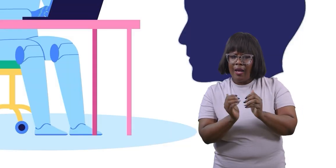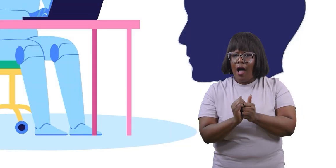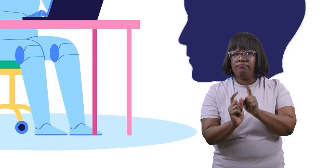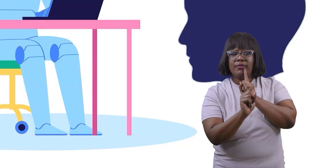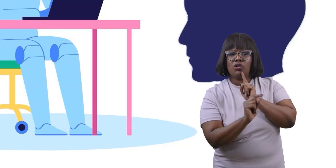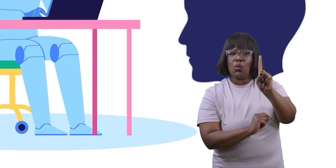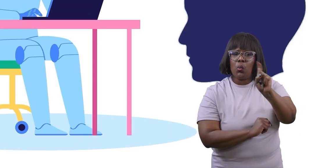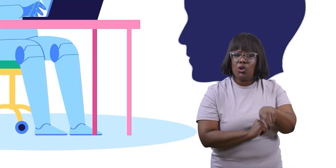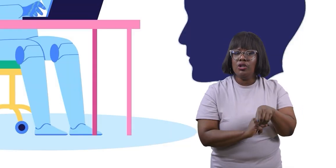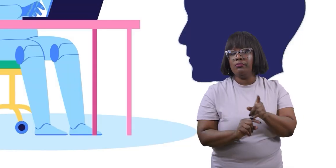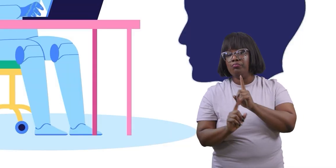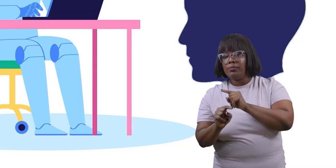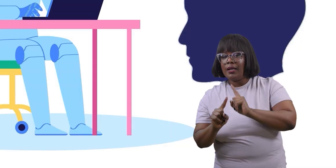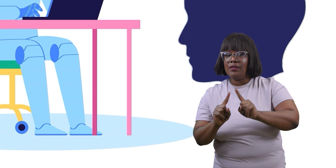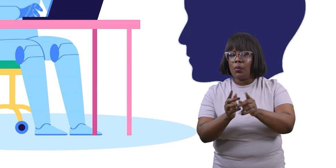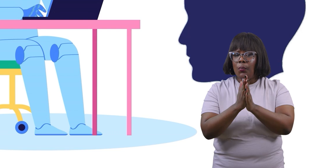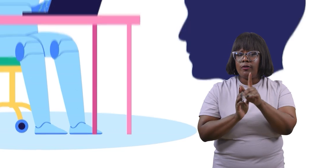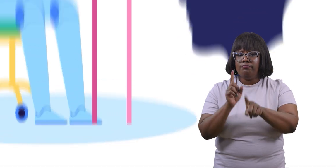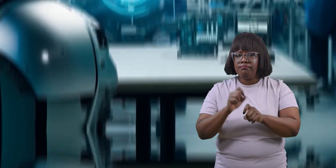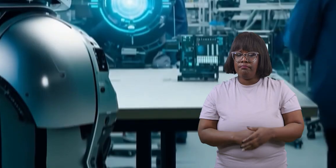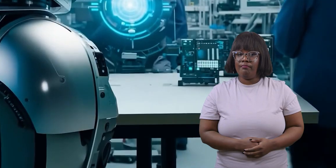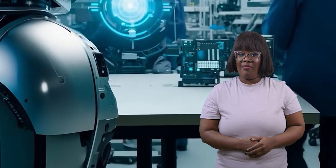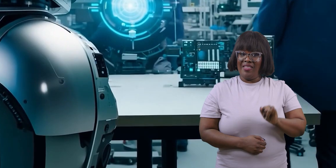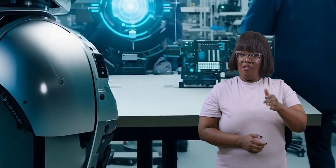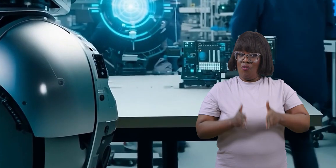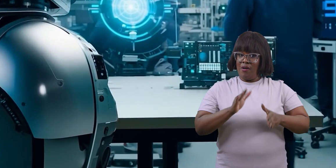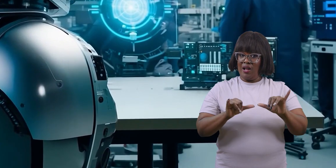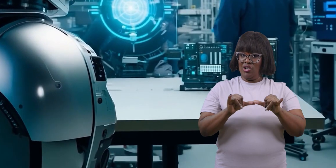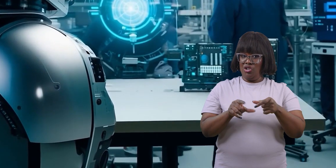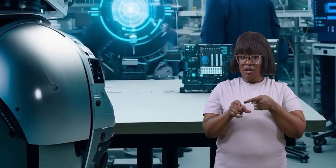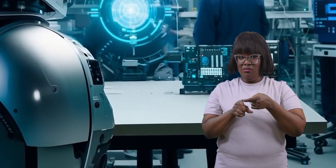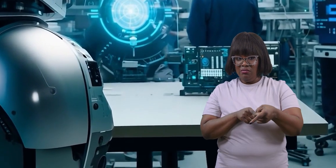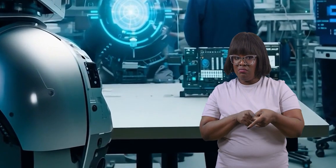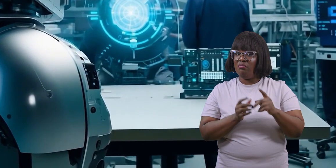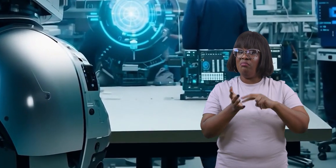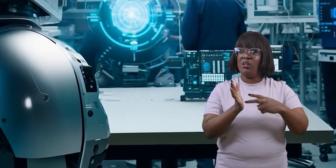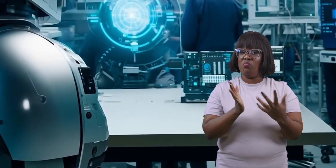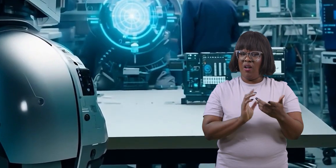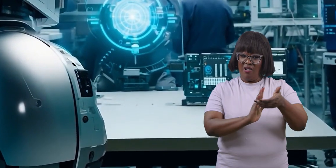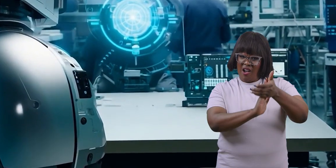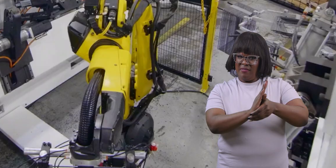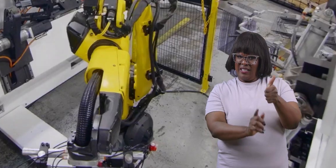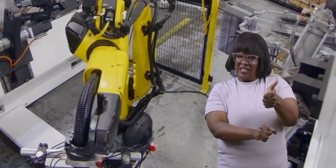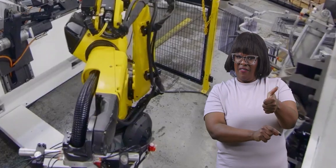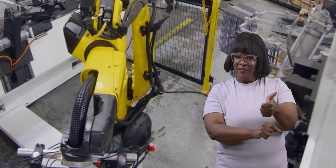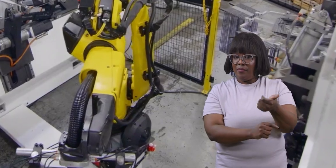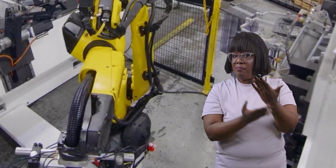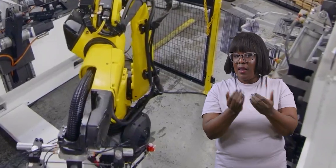answer questions and respond to requests. Or, in the field of robotics engineering, this could mean automating tasks